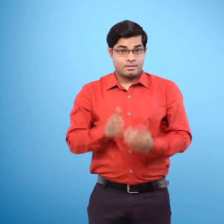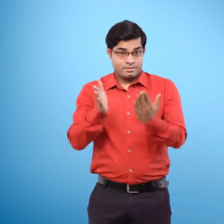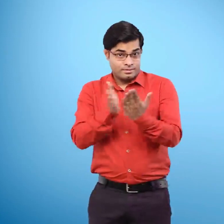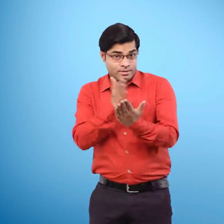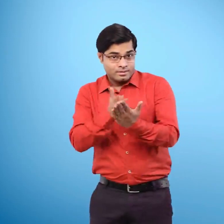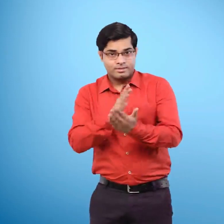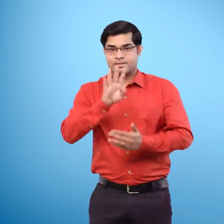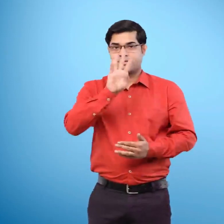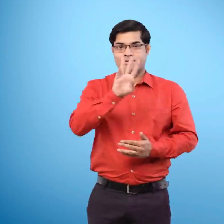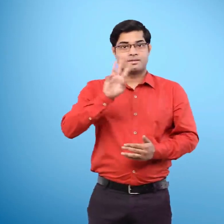Page number 32.